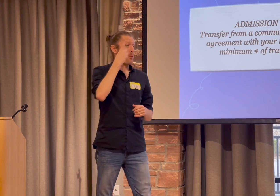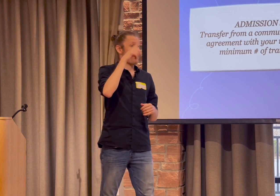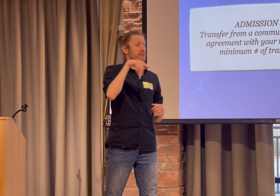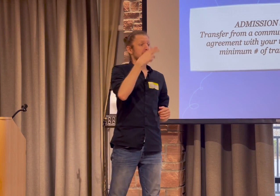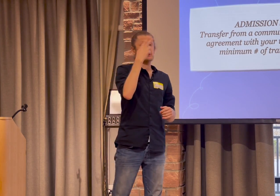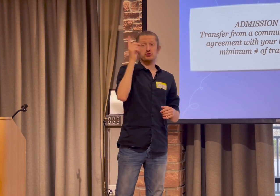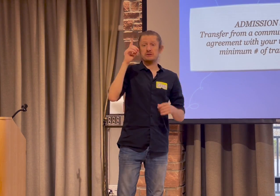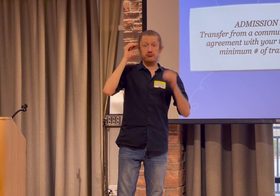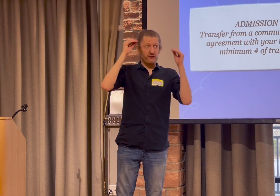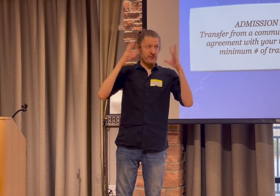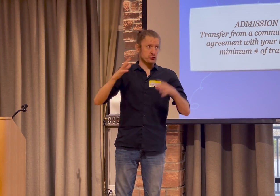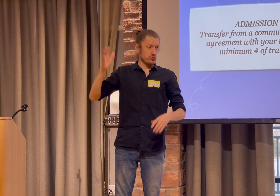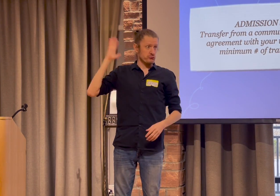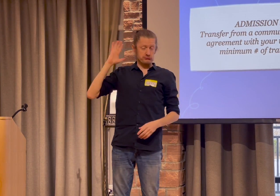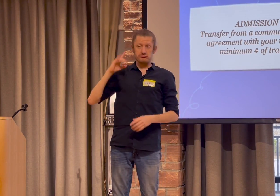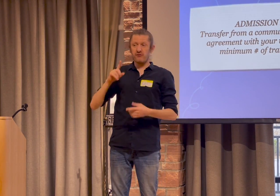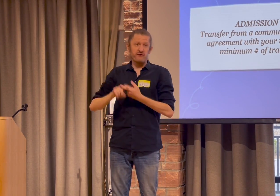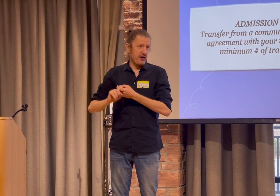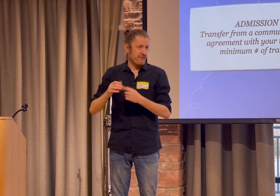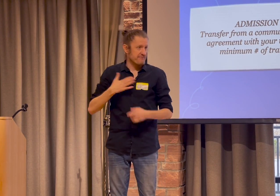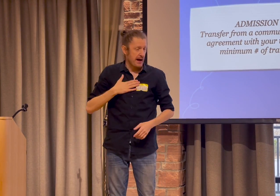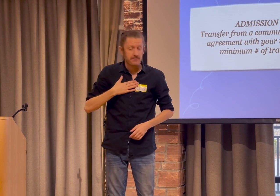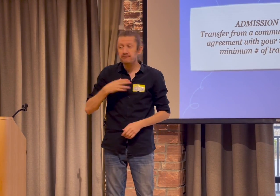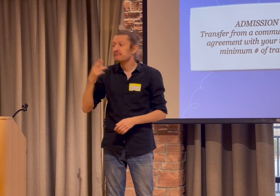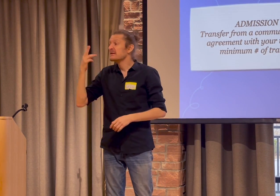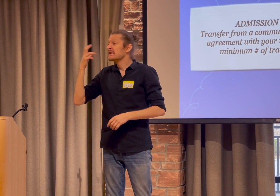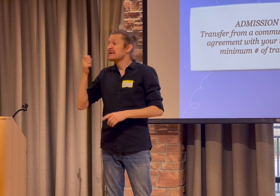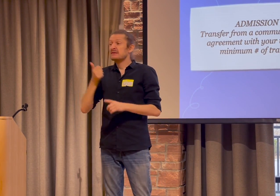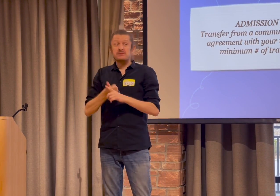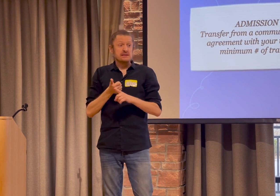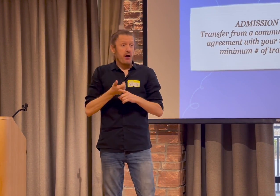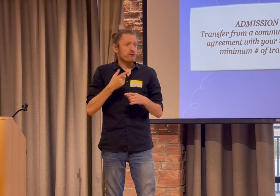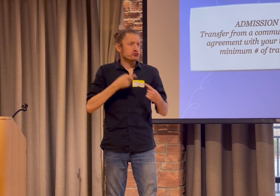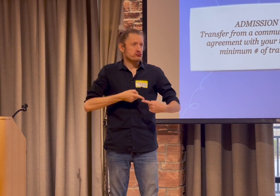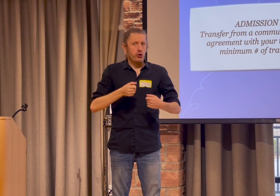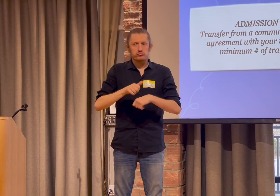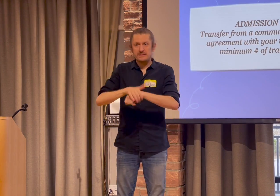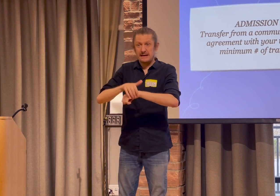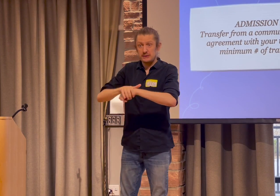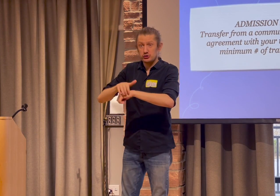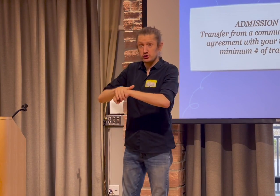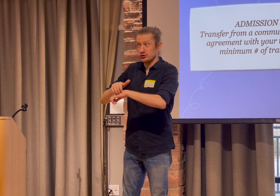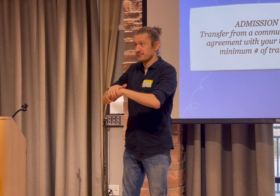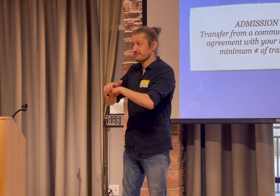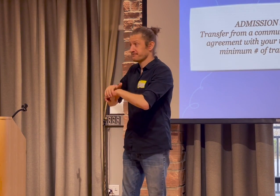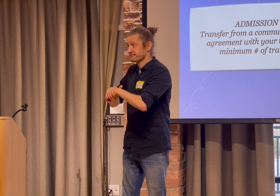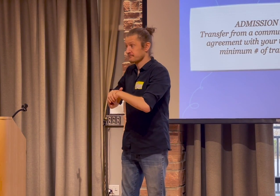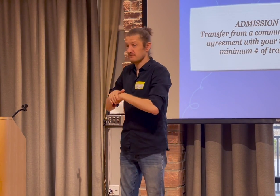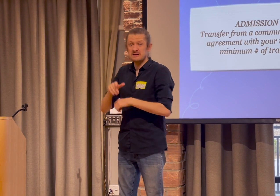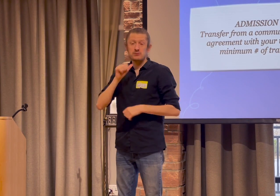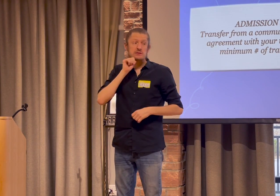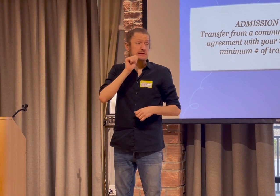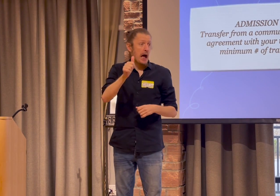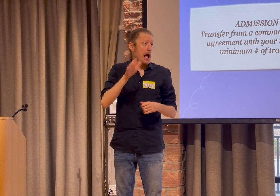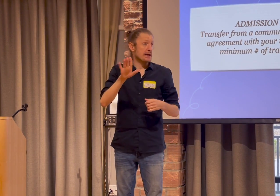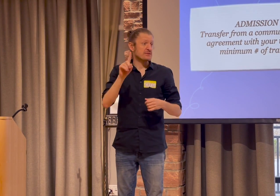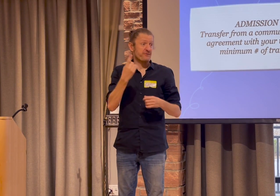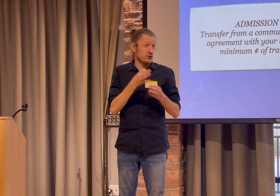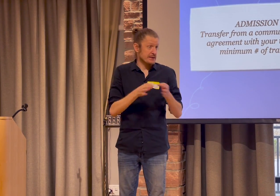I also have a short story to share with you. I had a PhD professor a long time ago. He was a friend of mine, and he